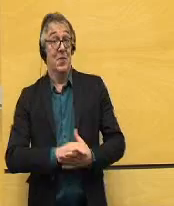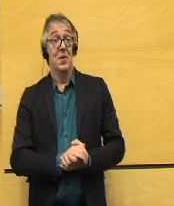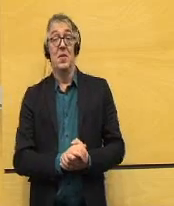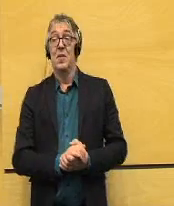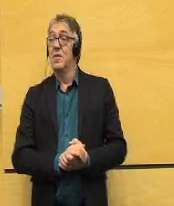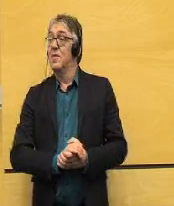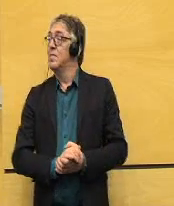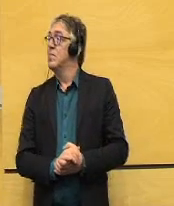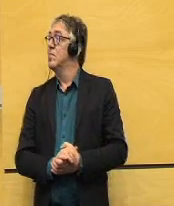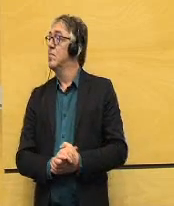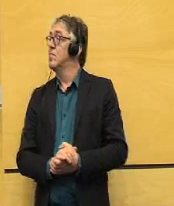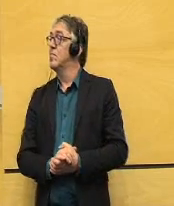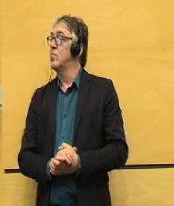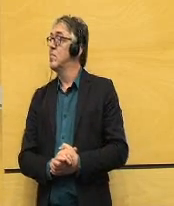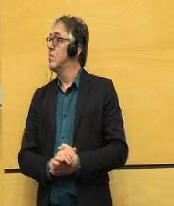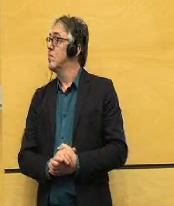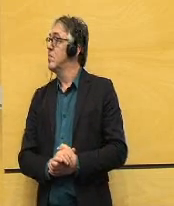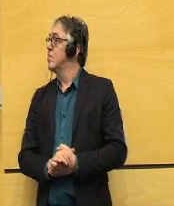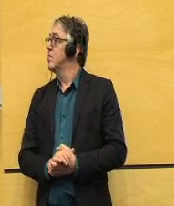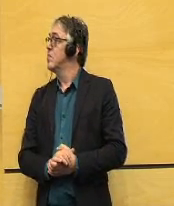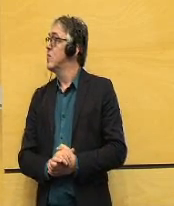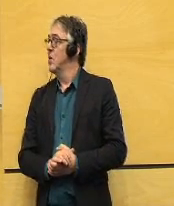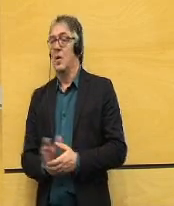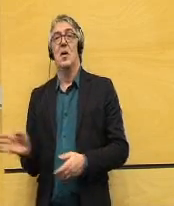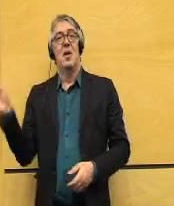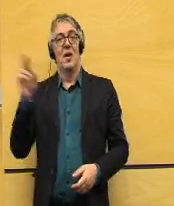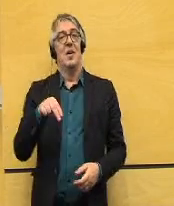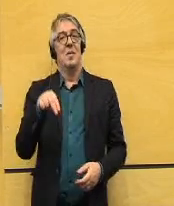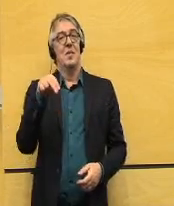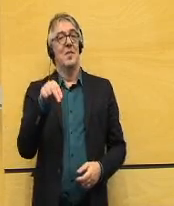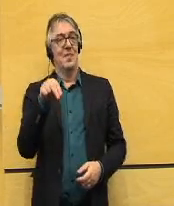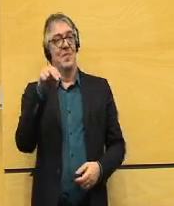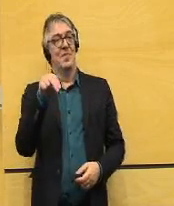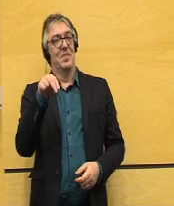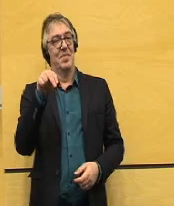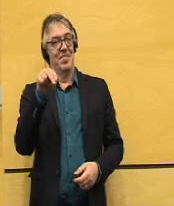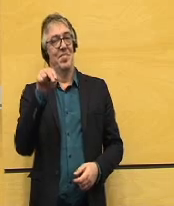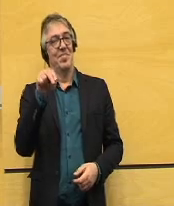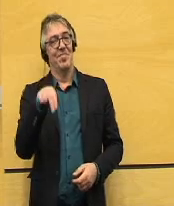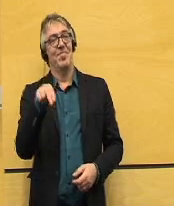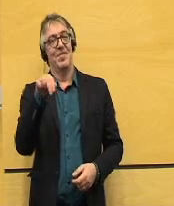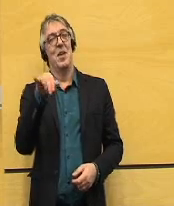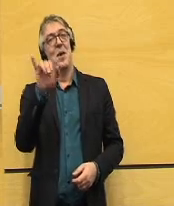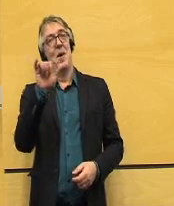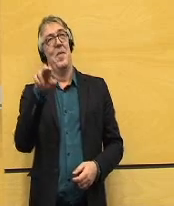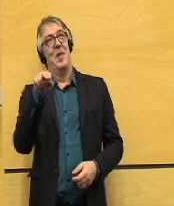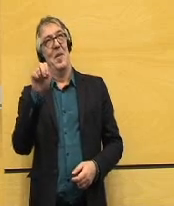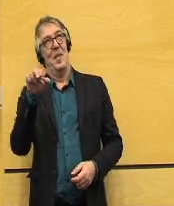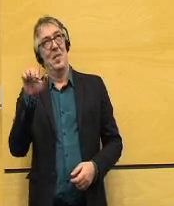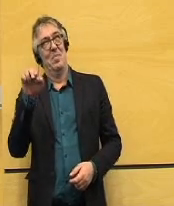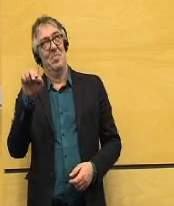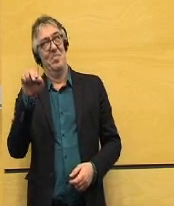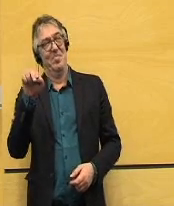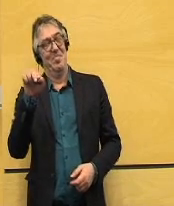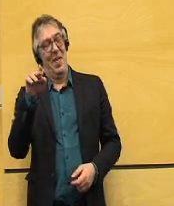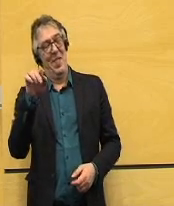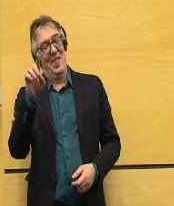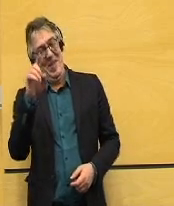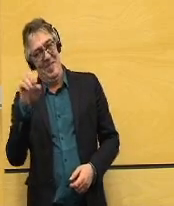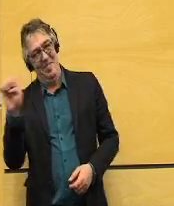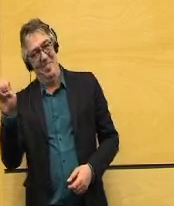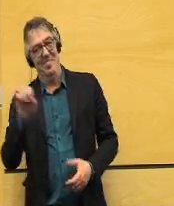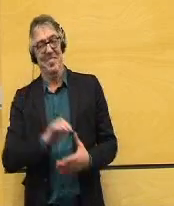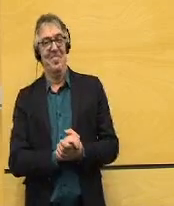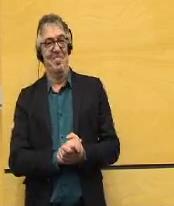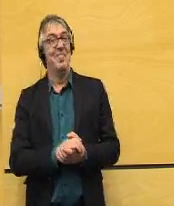Thank you, Madam Chairman. Very quickly, I equally welcome the Thailand delegation. Chair, I do have actually